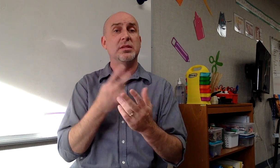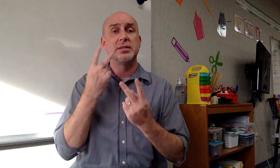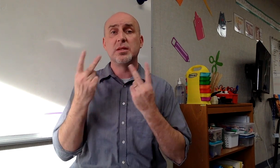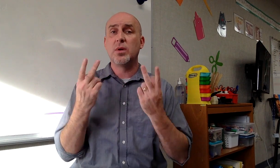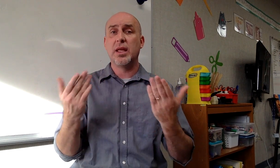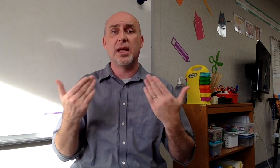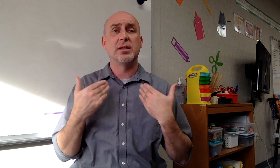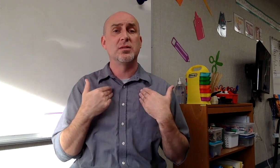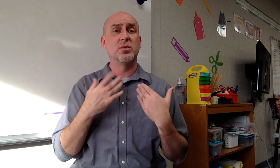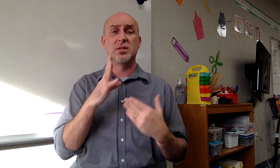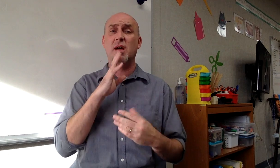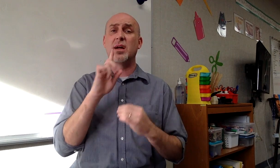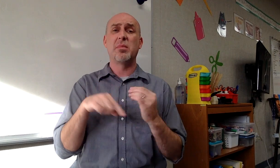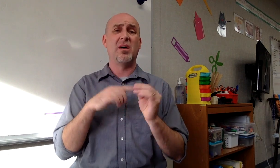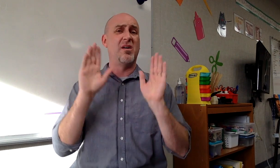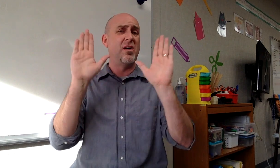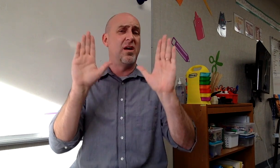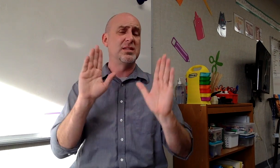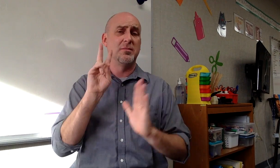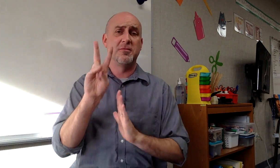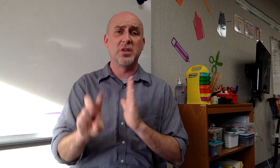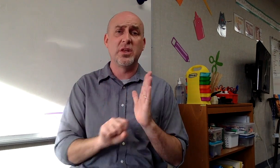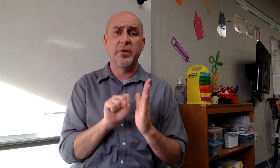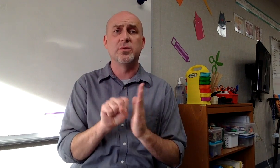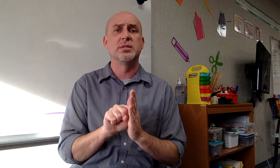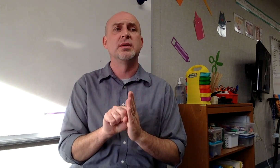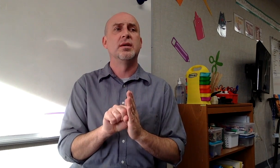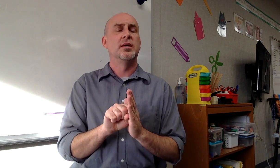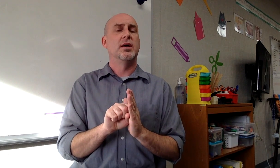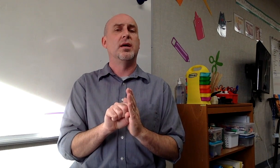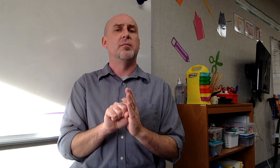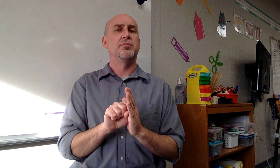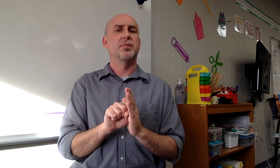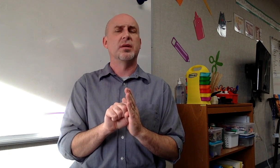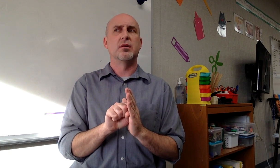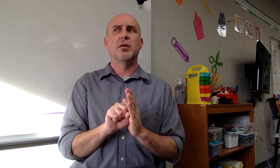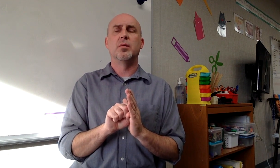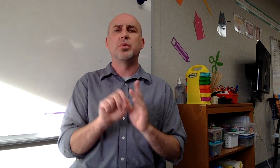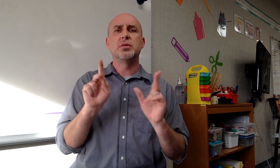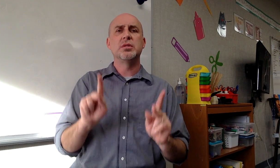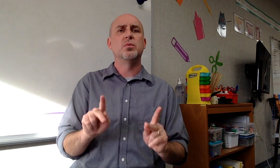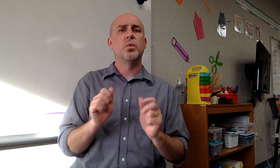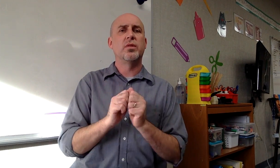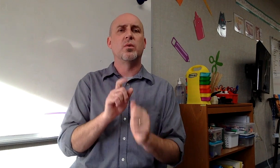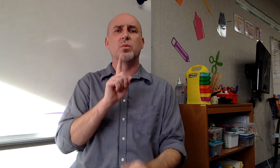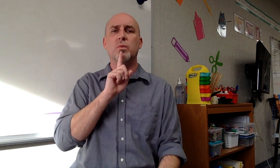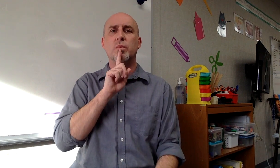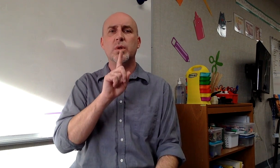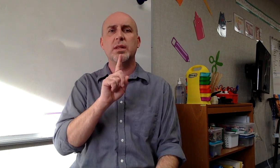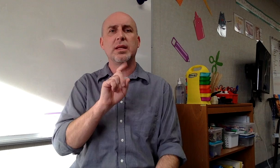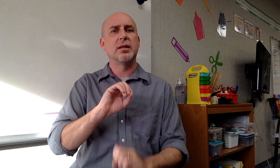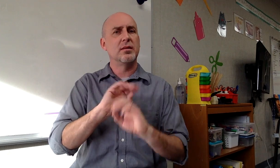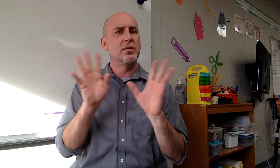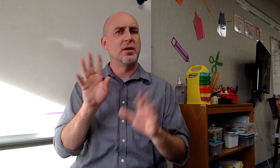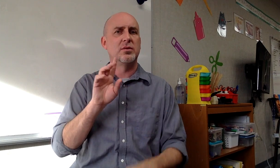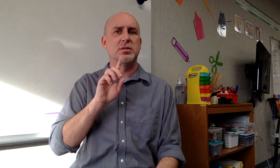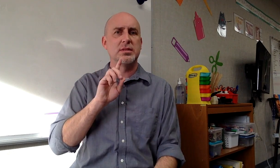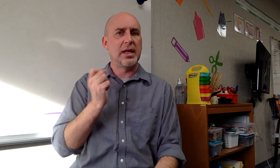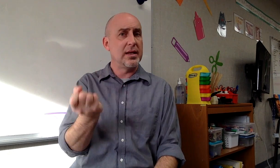see what he has. You want to talk about awesome videos, a person with a really clear understanding